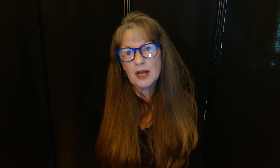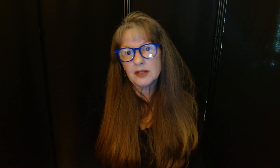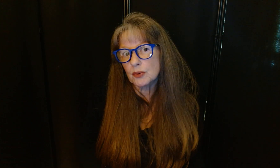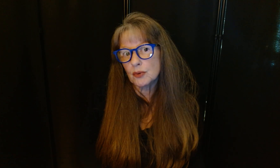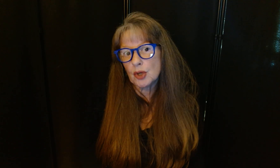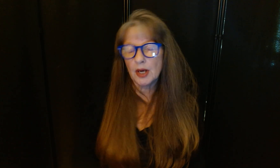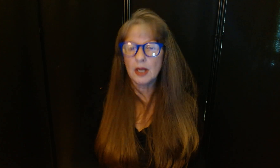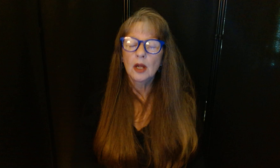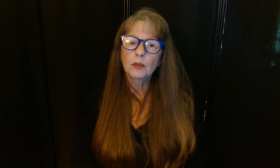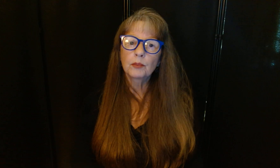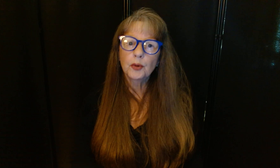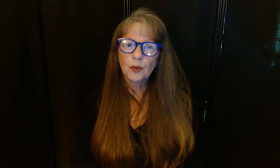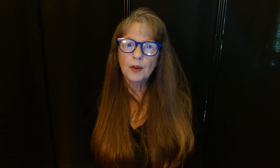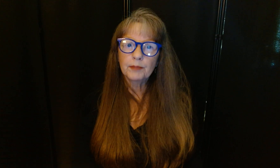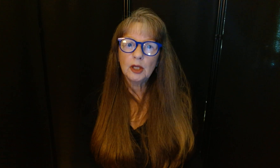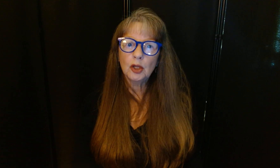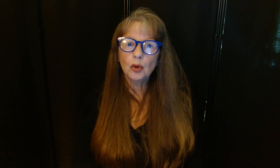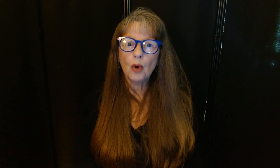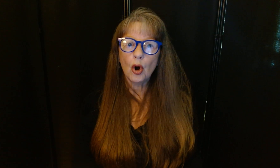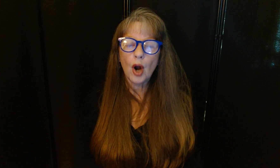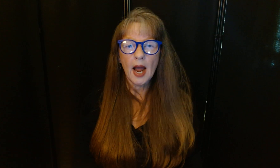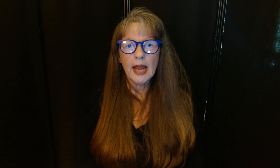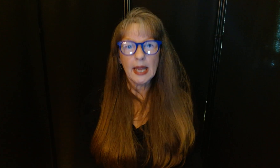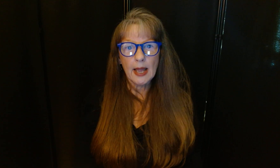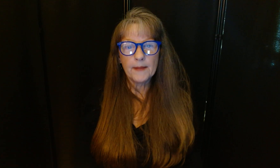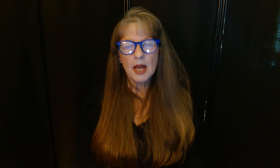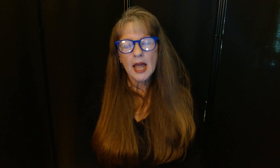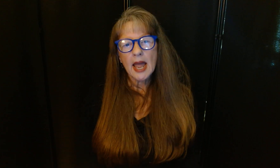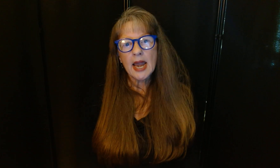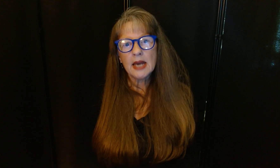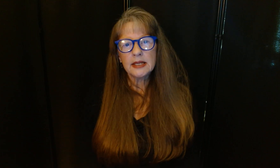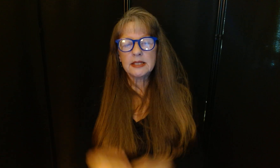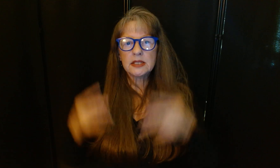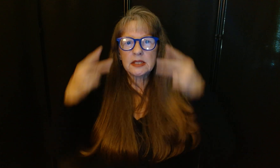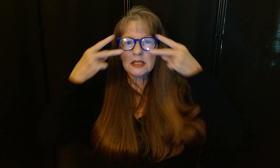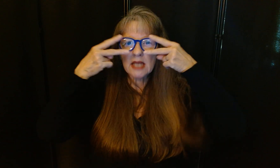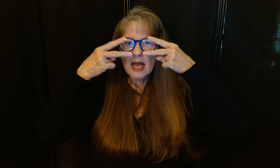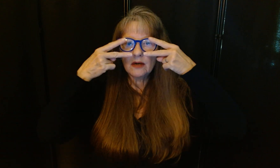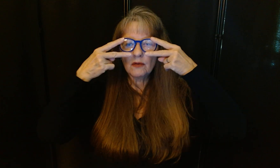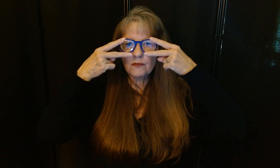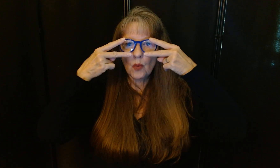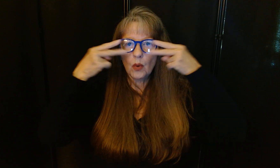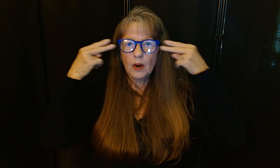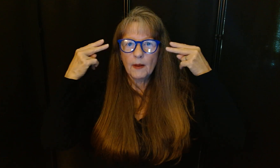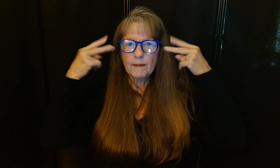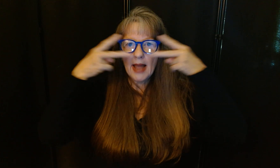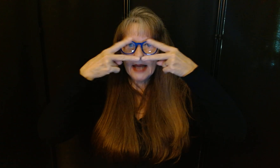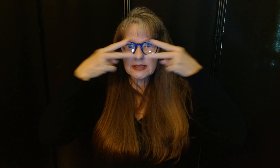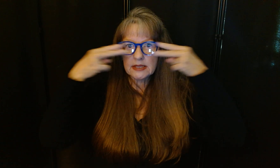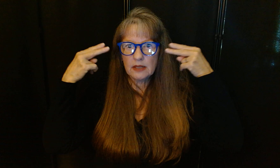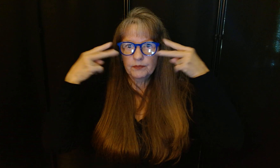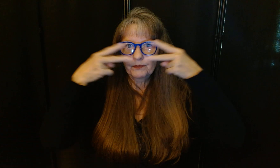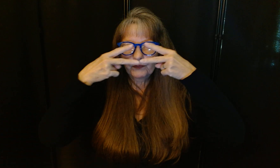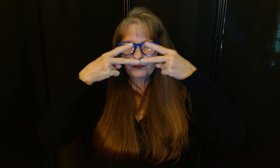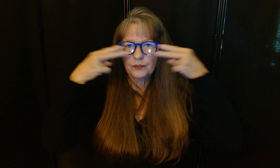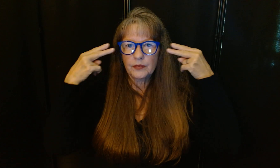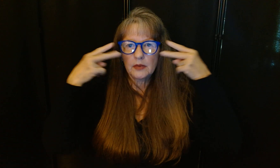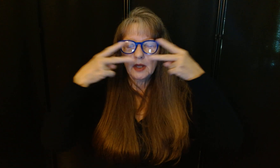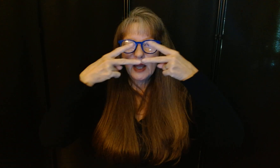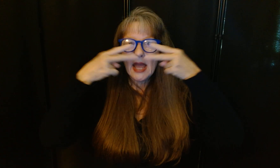I'm so sorry. Purim, Purim, and it's the sign for mask. It's